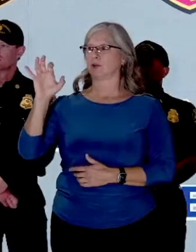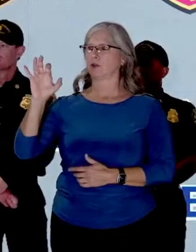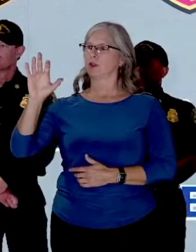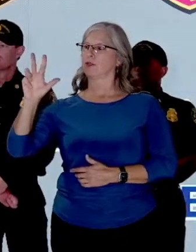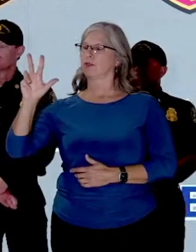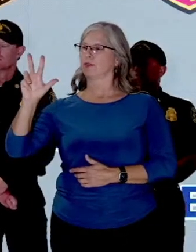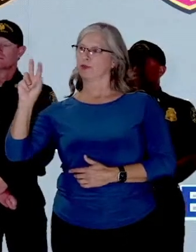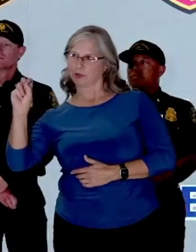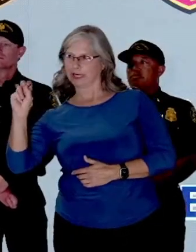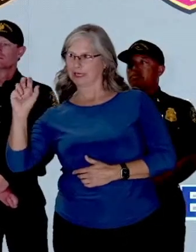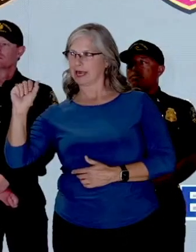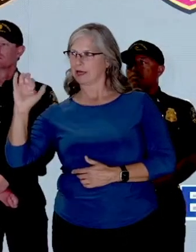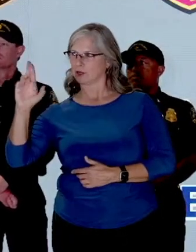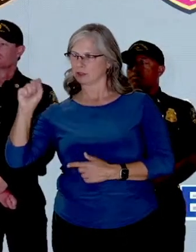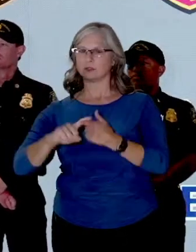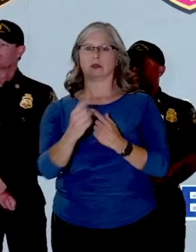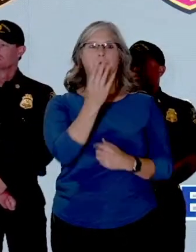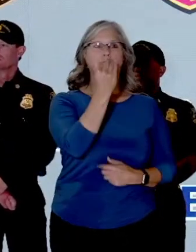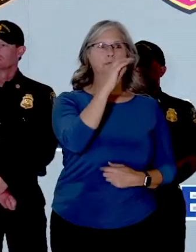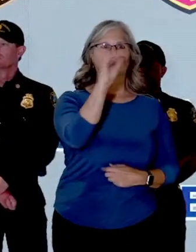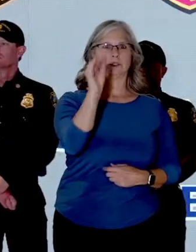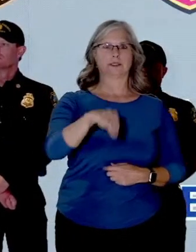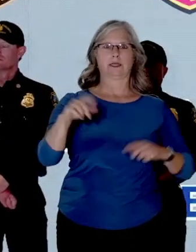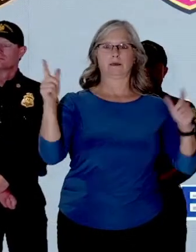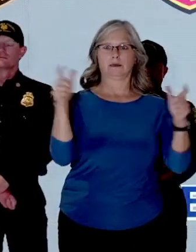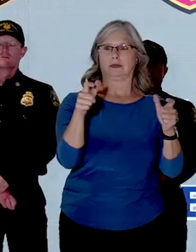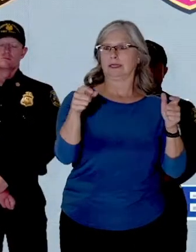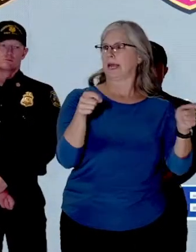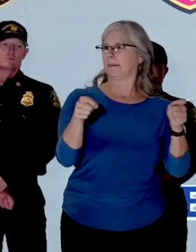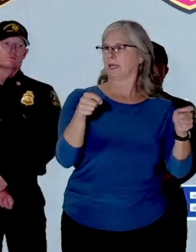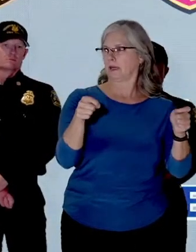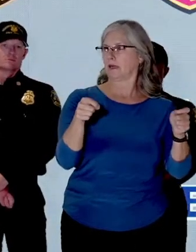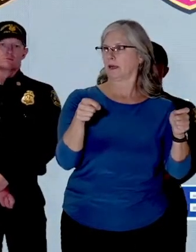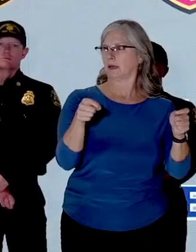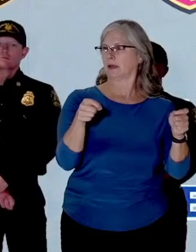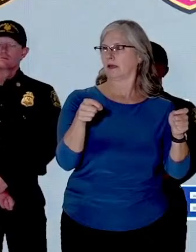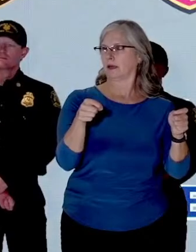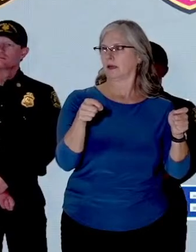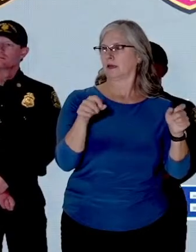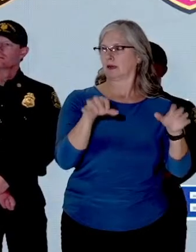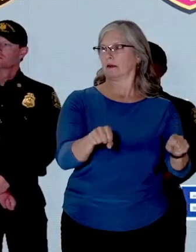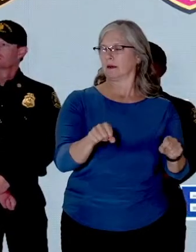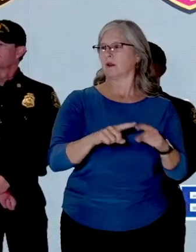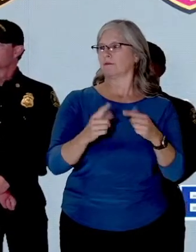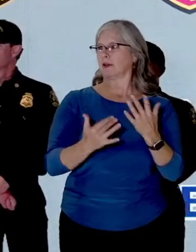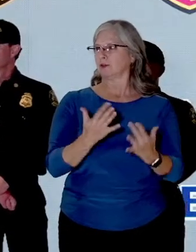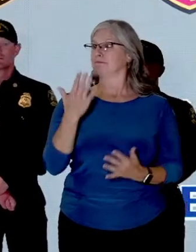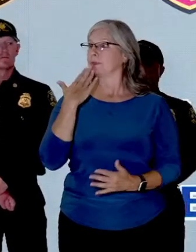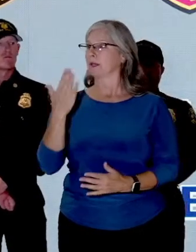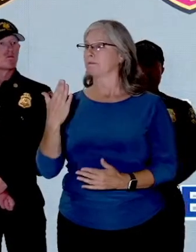20,630 acres and 14% containment on the fire. Thank